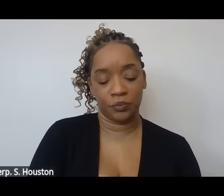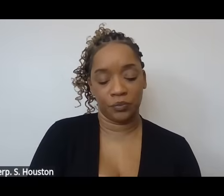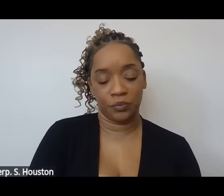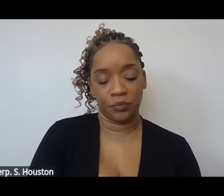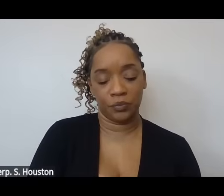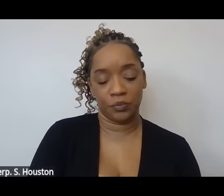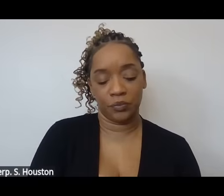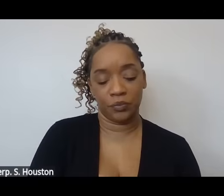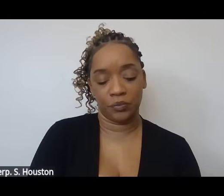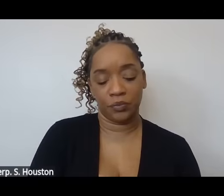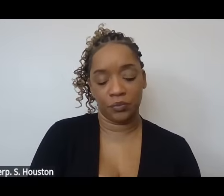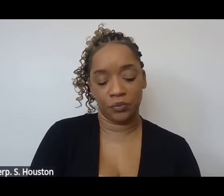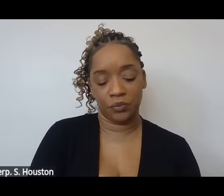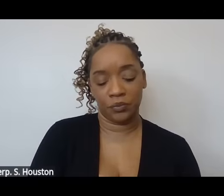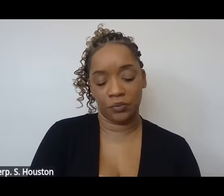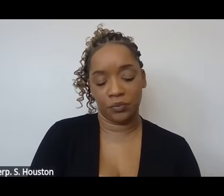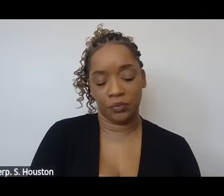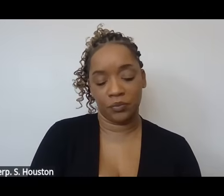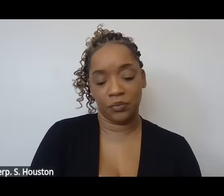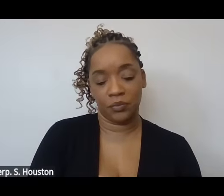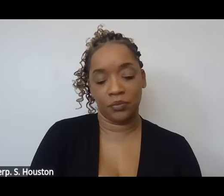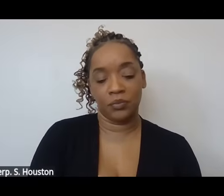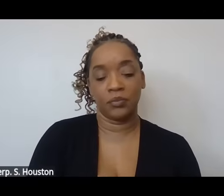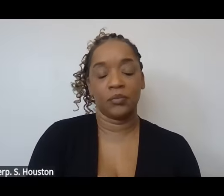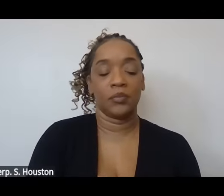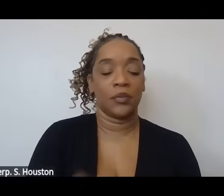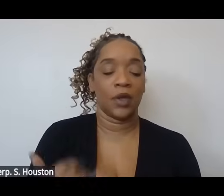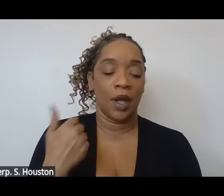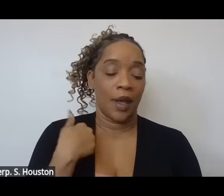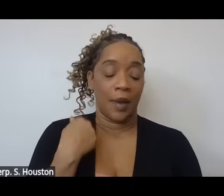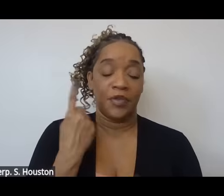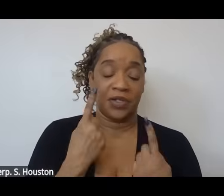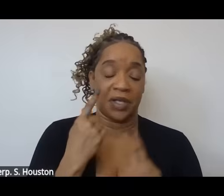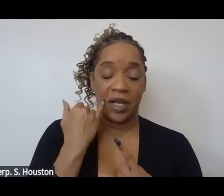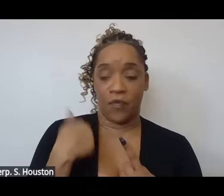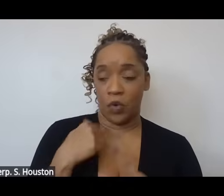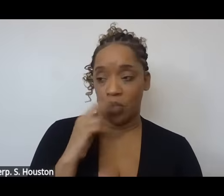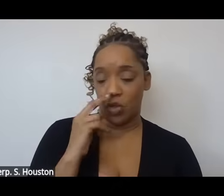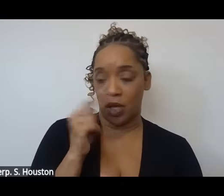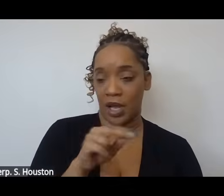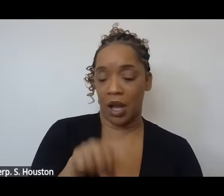if we're laying out past signatures from different petition drives as compelling evidence,